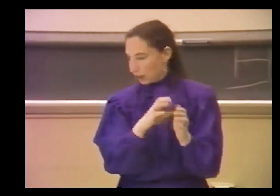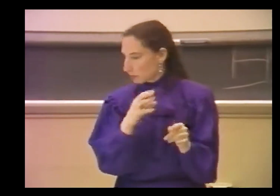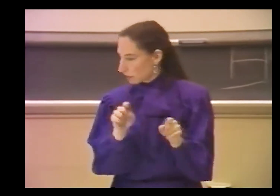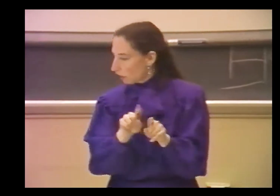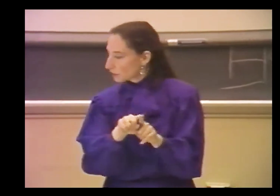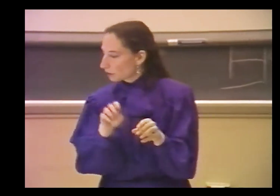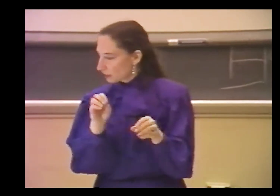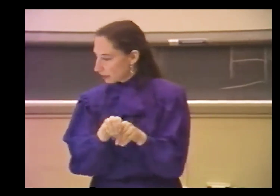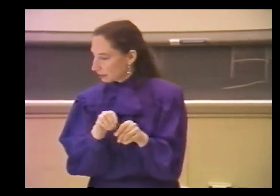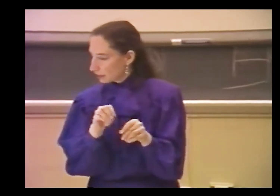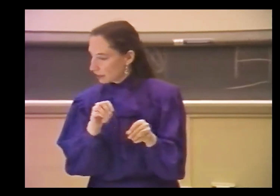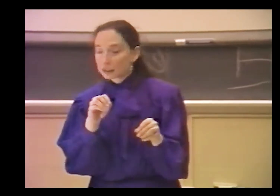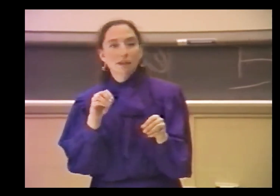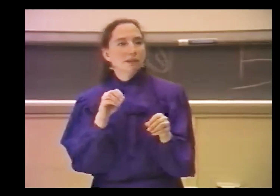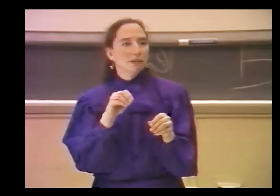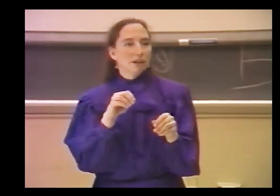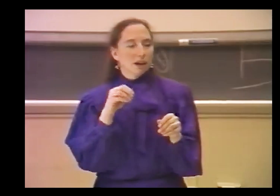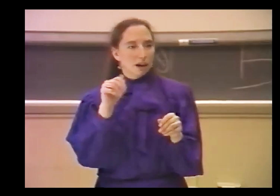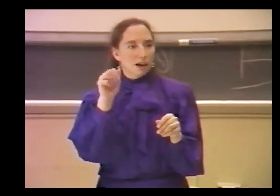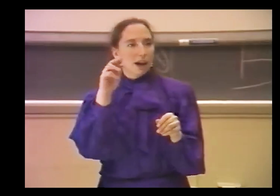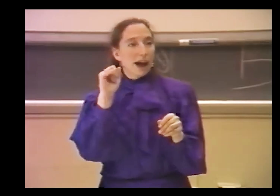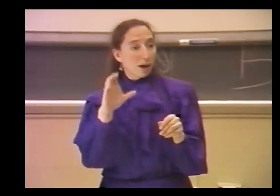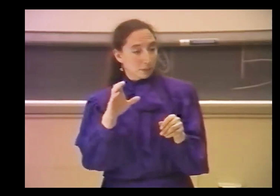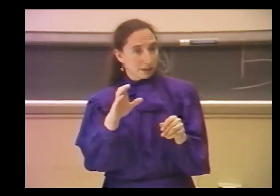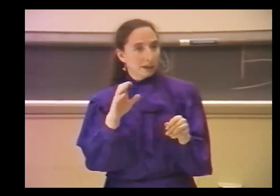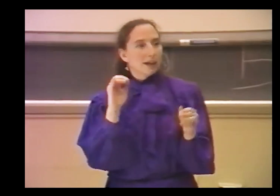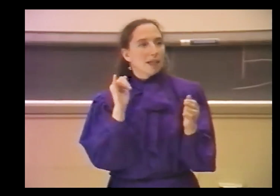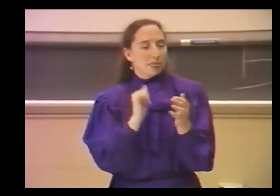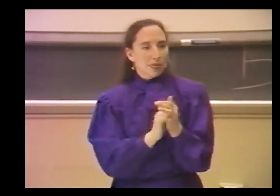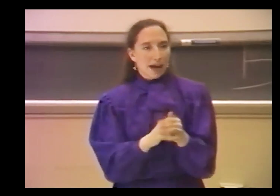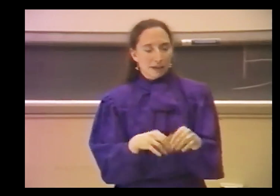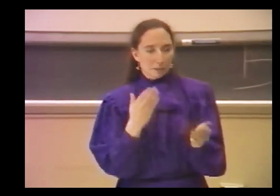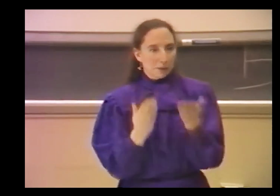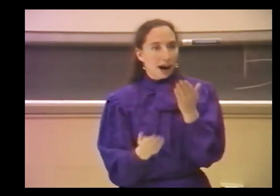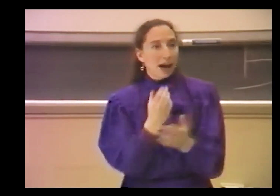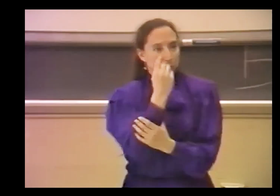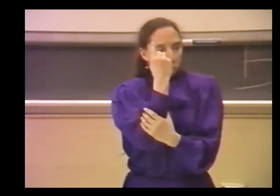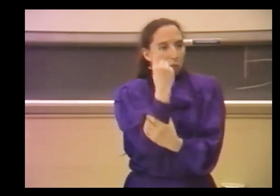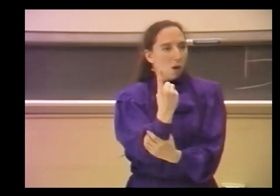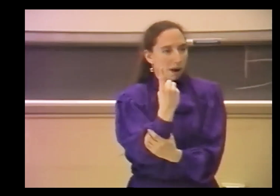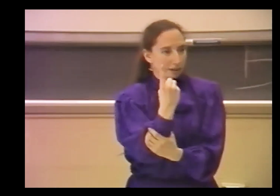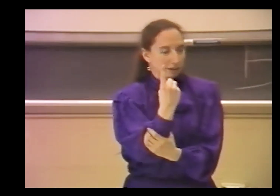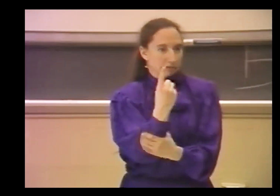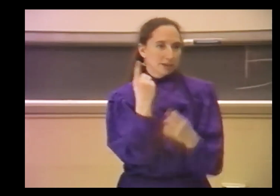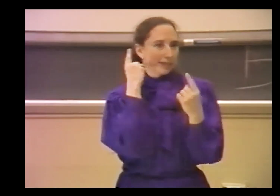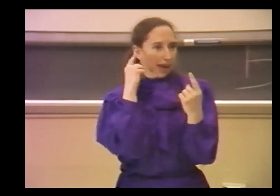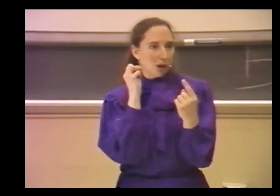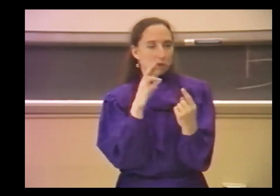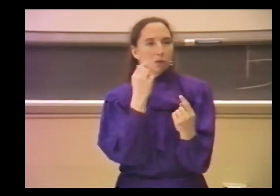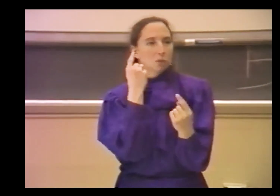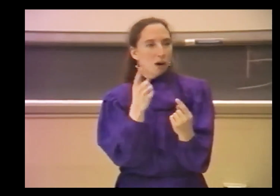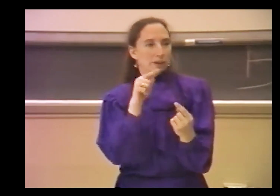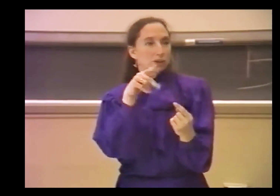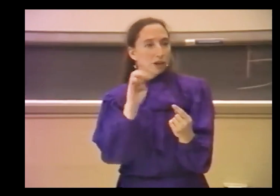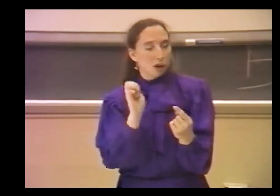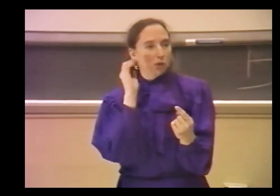examples and also in the Arabic that perhaps one sound or one tone